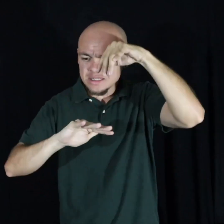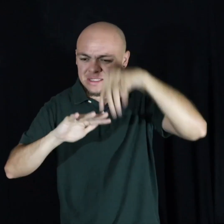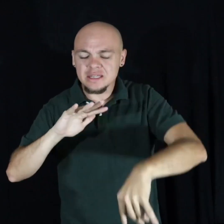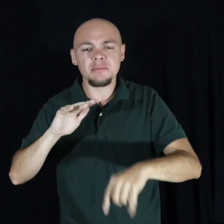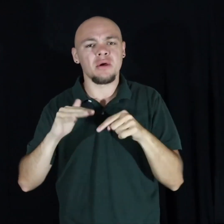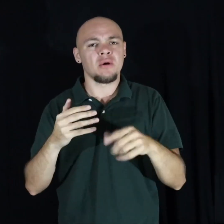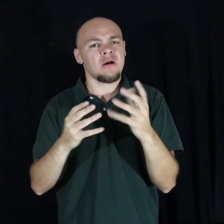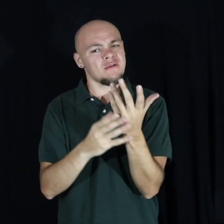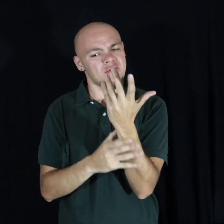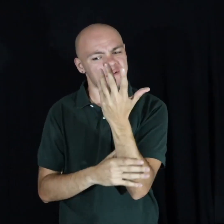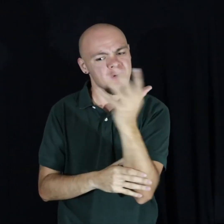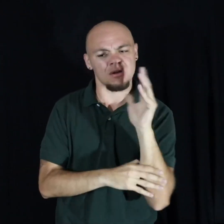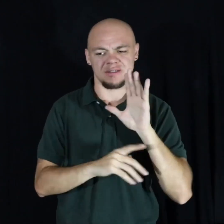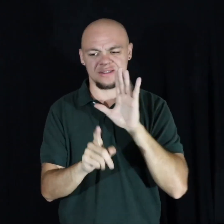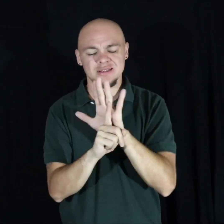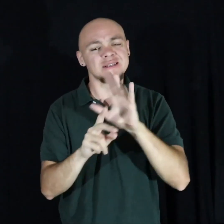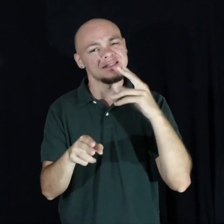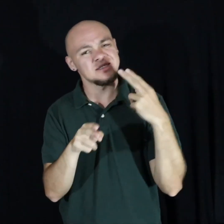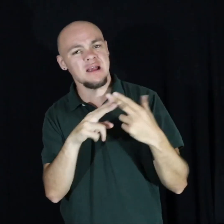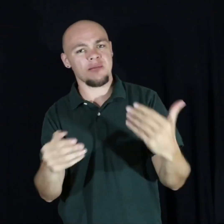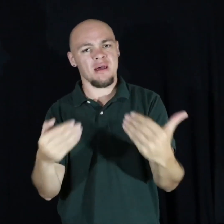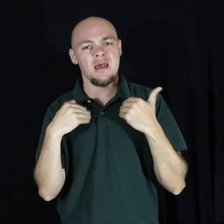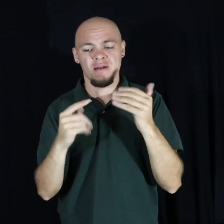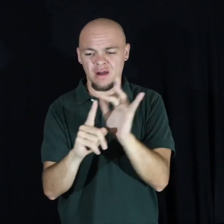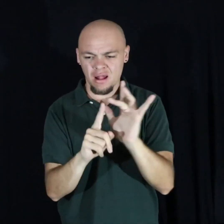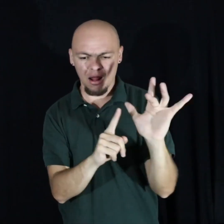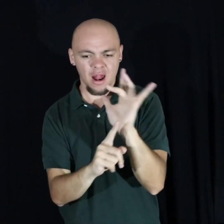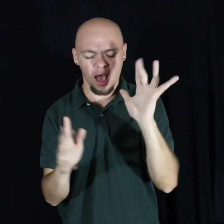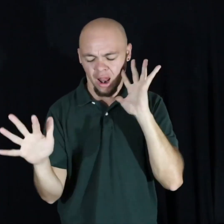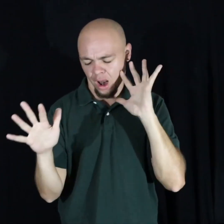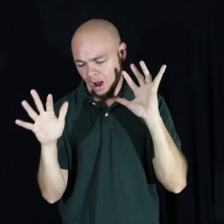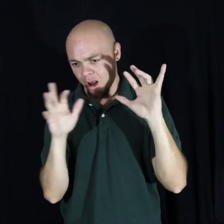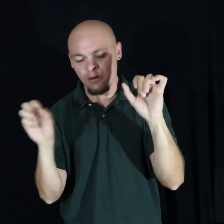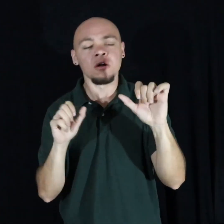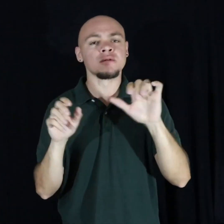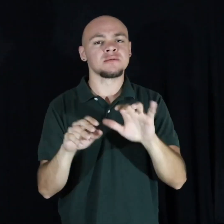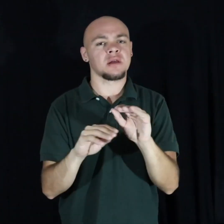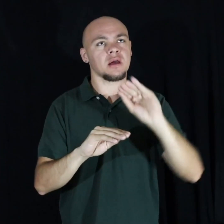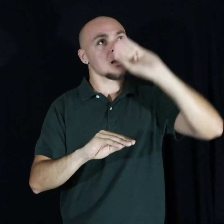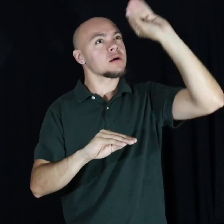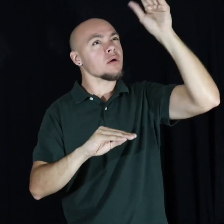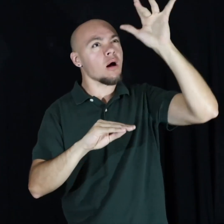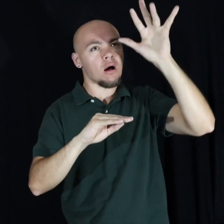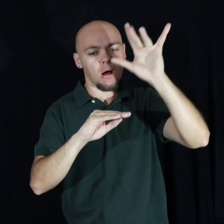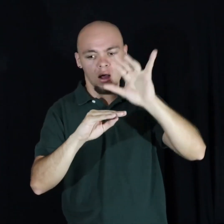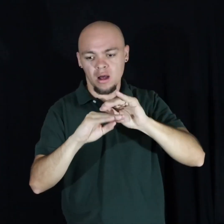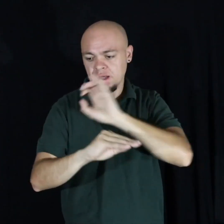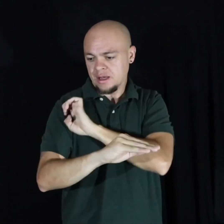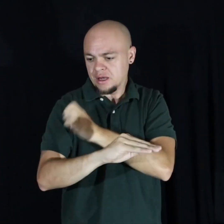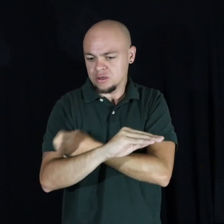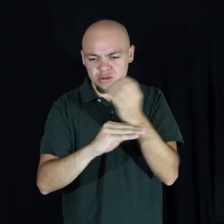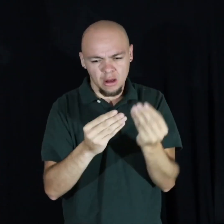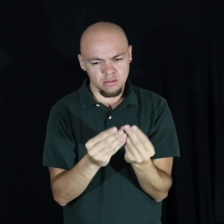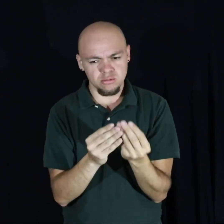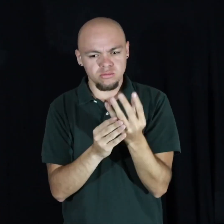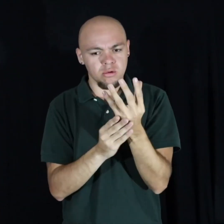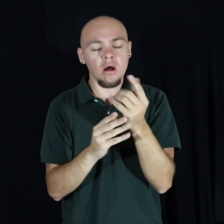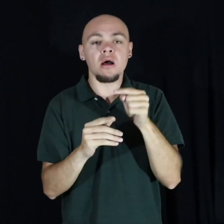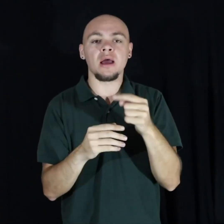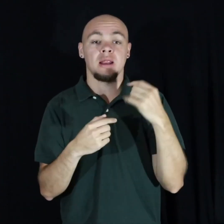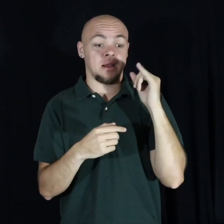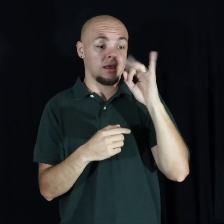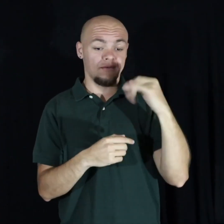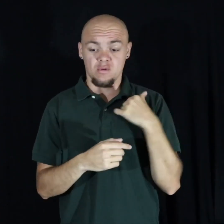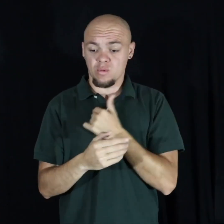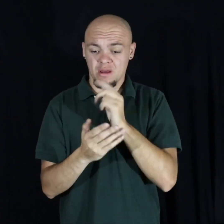forest grows in its name. It's got a light so loud that it could photosynthesize any heart, and even if we fall